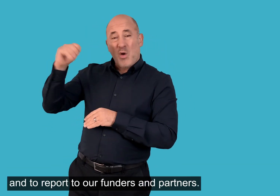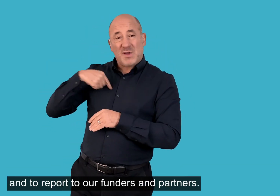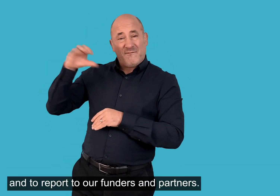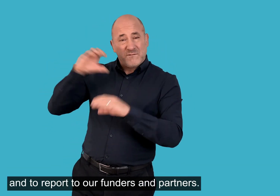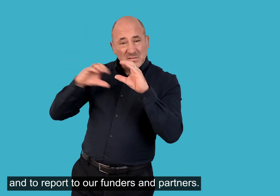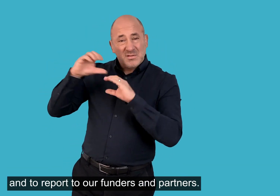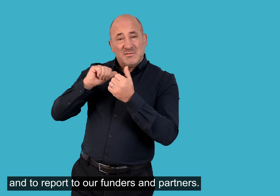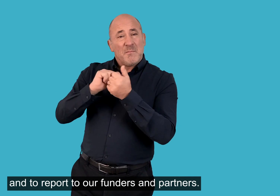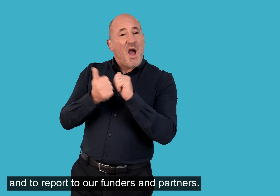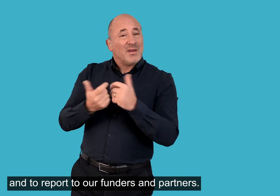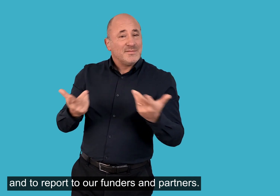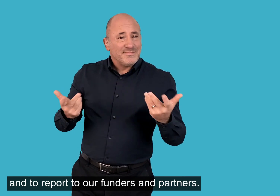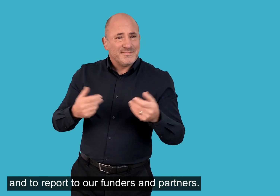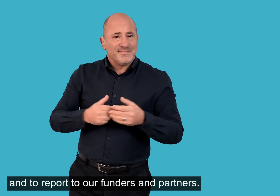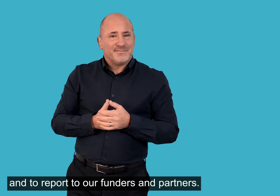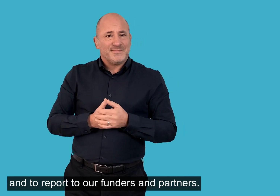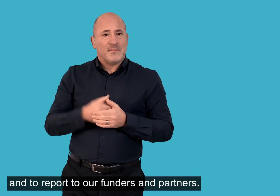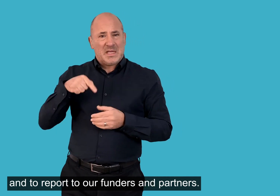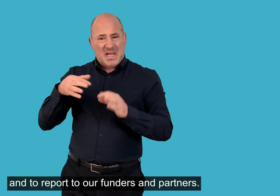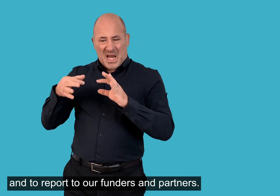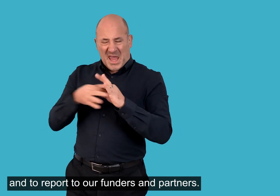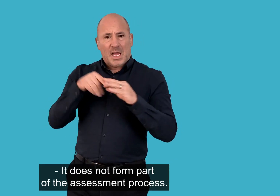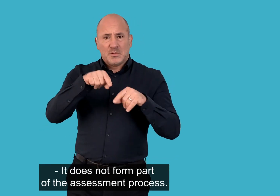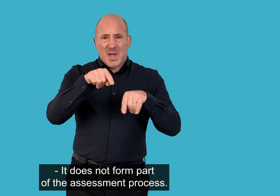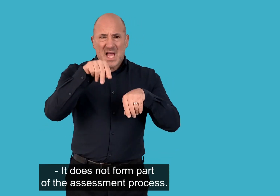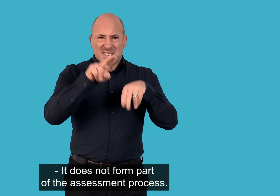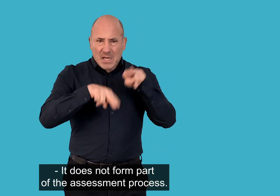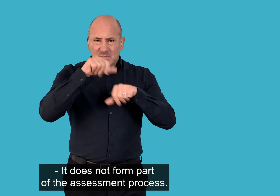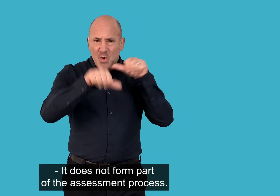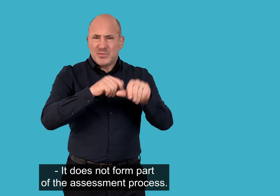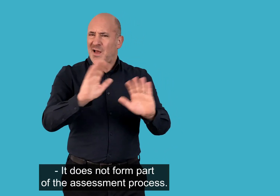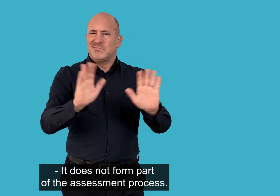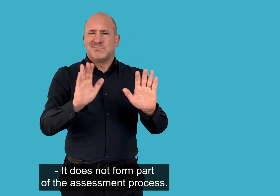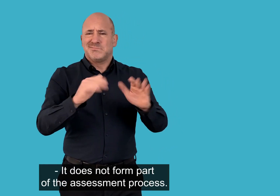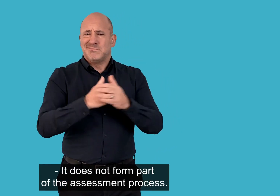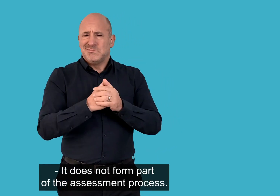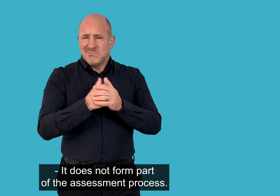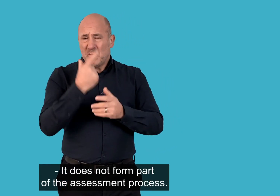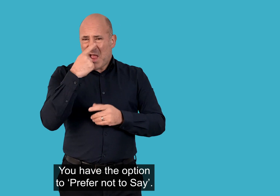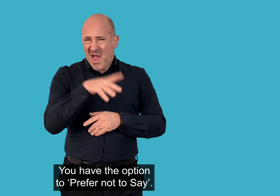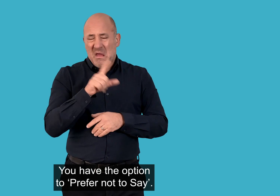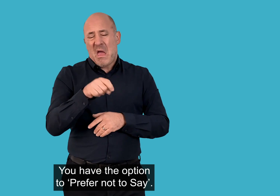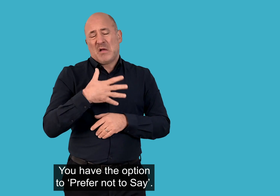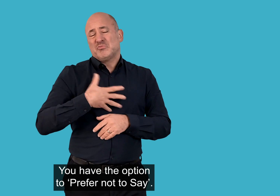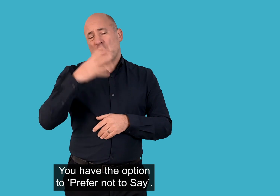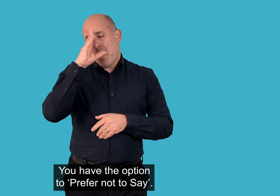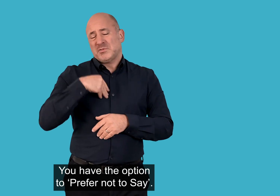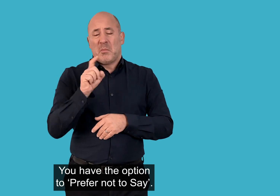and to report to our funders and partners. It does not form part of the assessment process. You